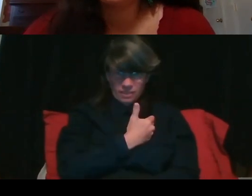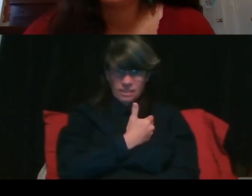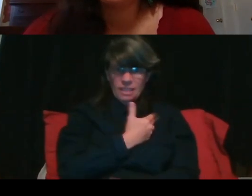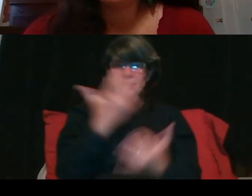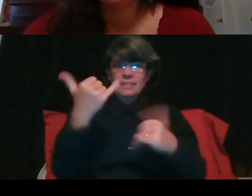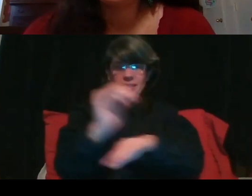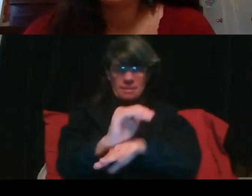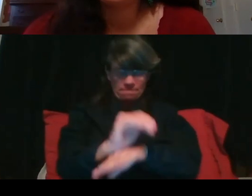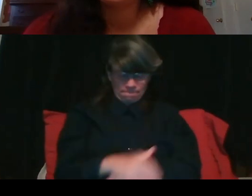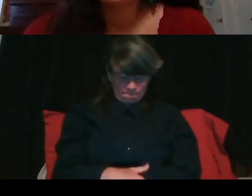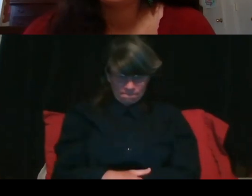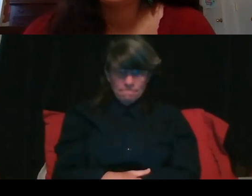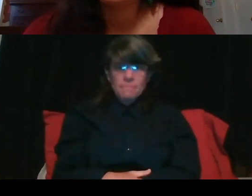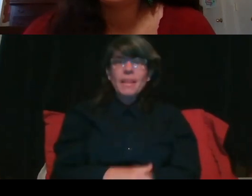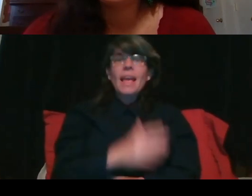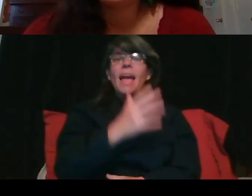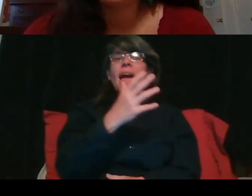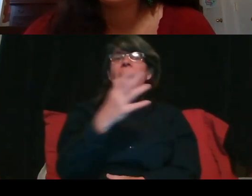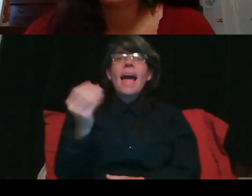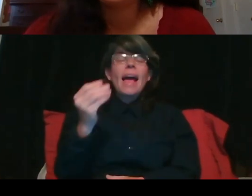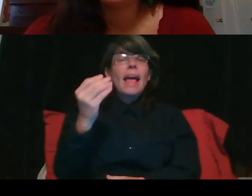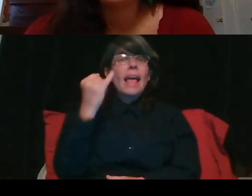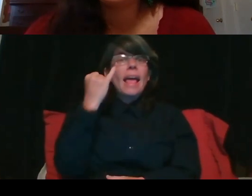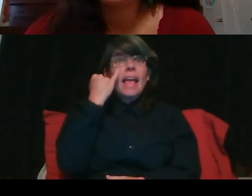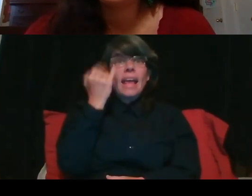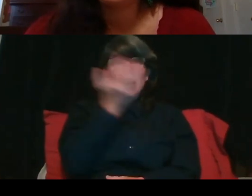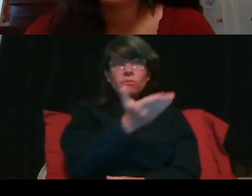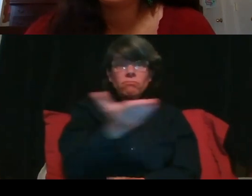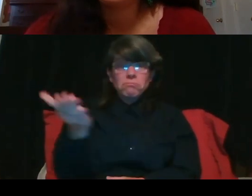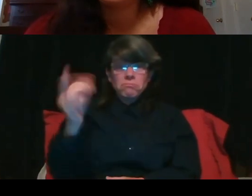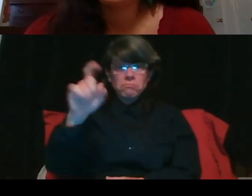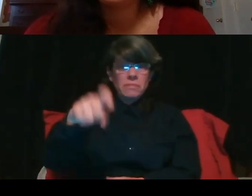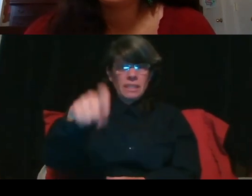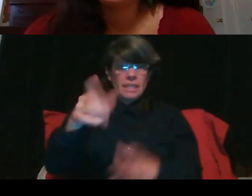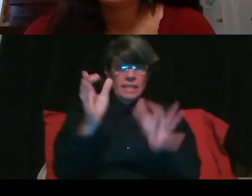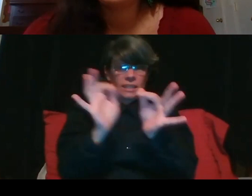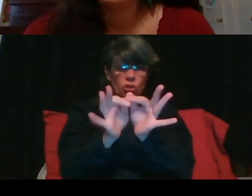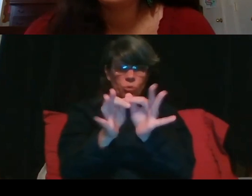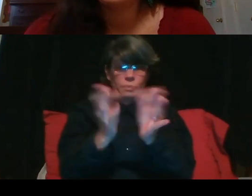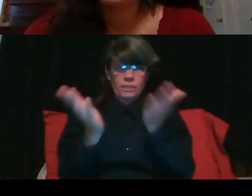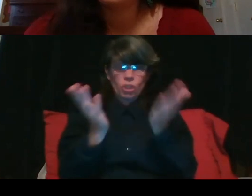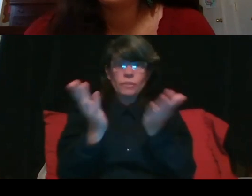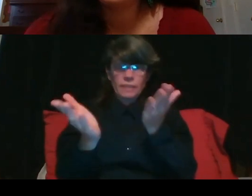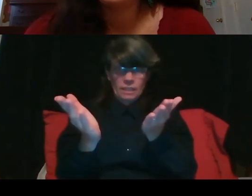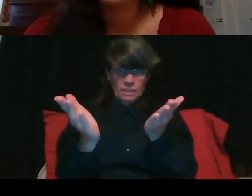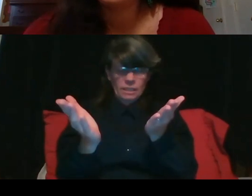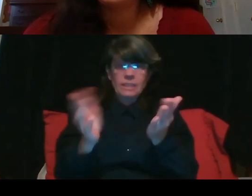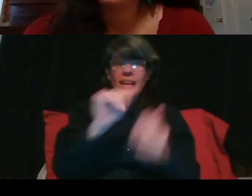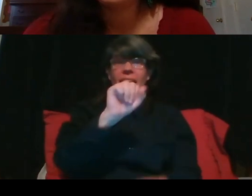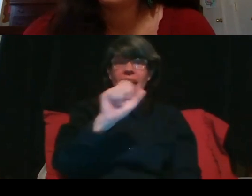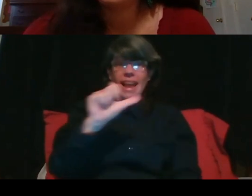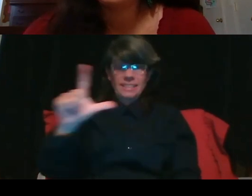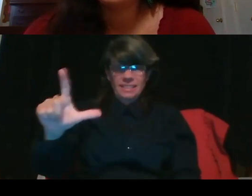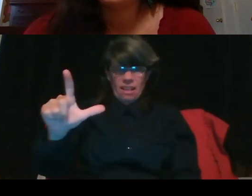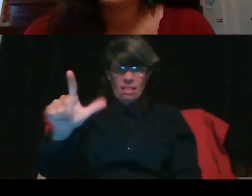evening. And if you need interpreting services, ASL,